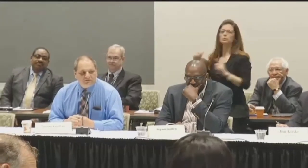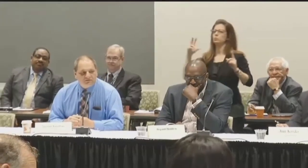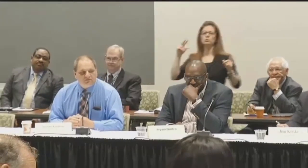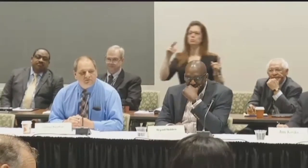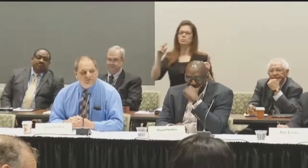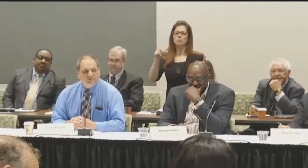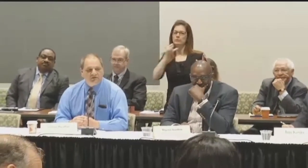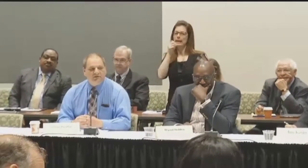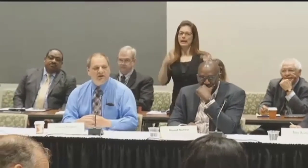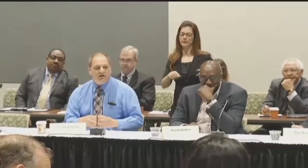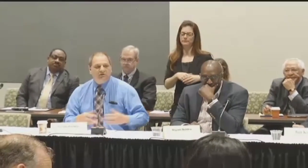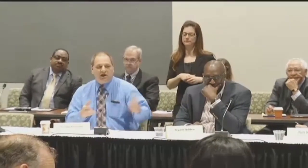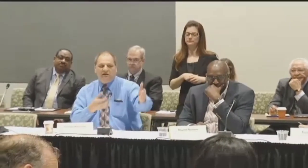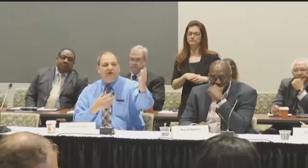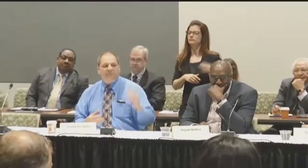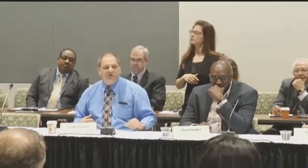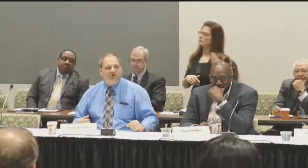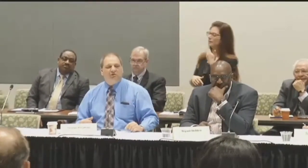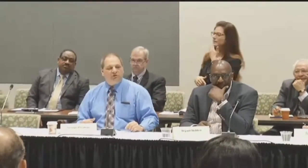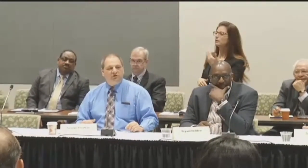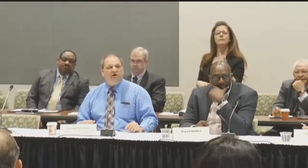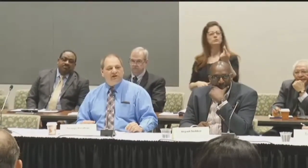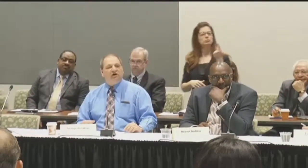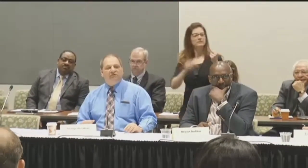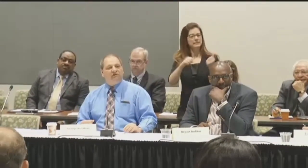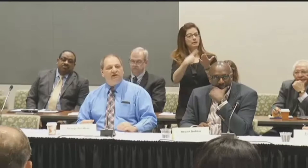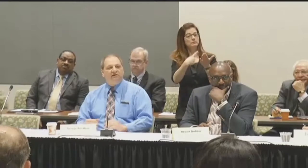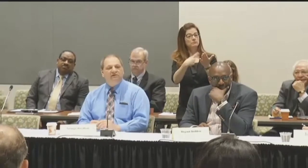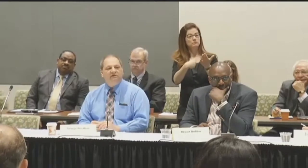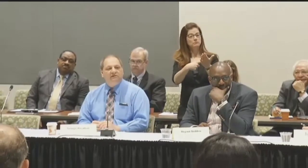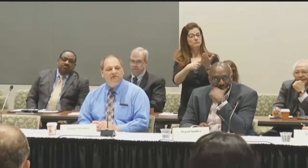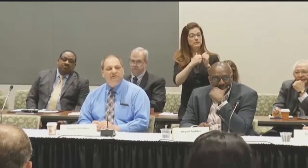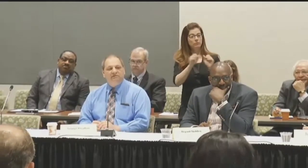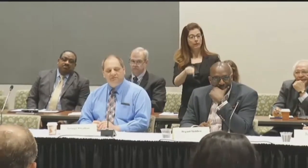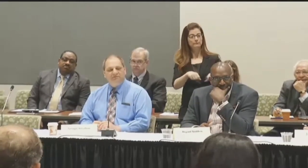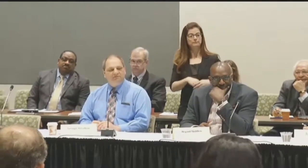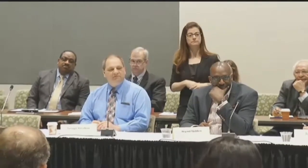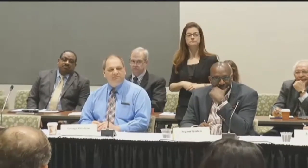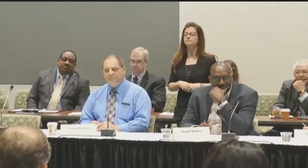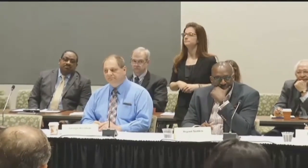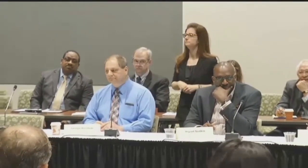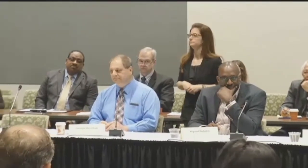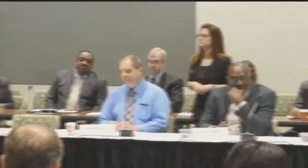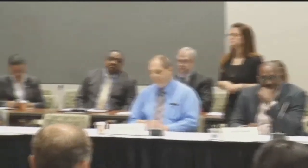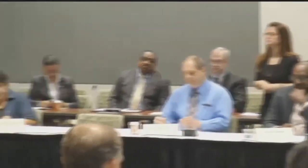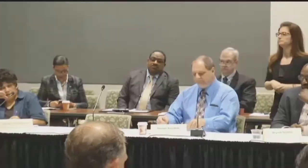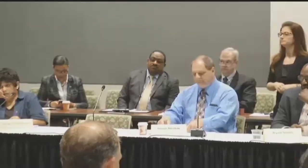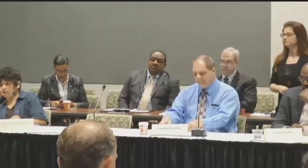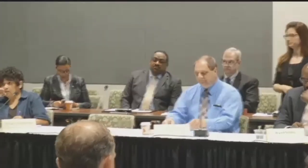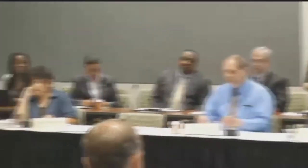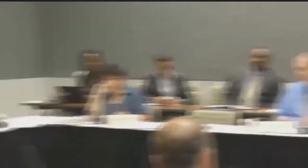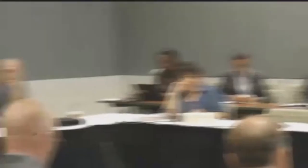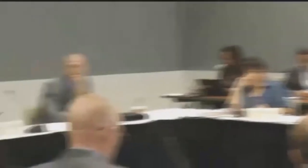case. And I'd be happy to talk with you about that offline. Thank you. Okay, thanks,